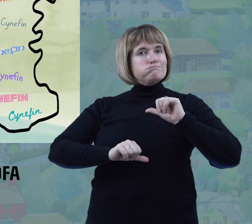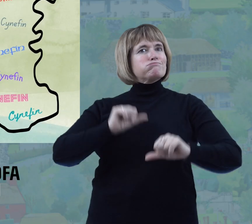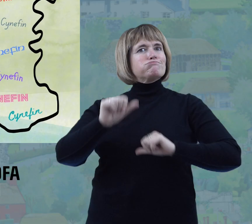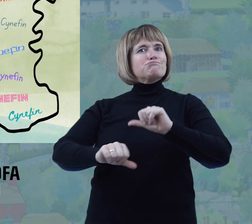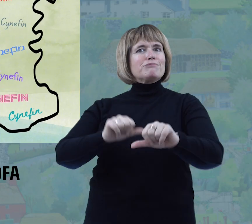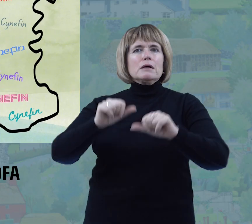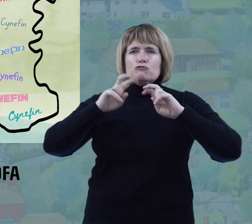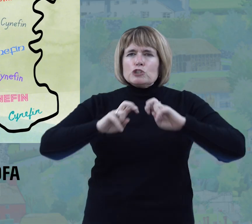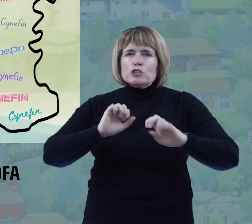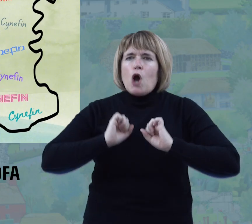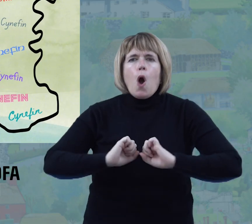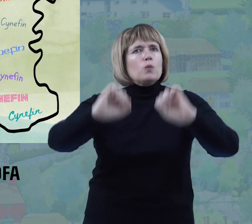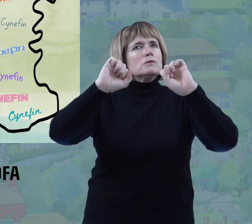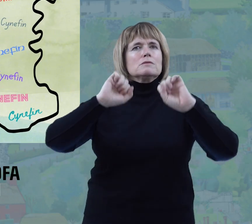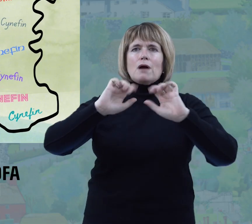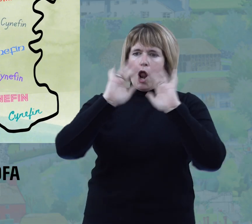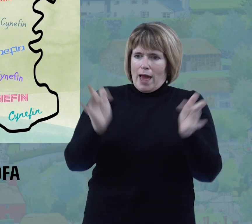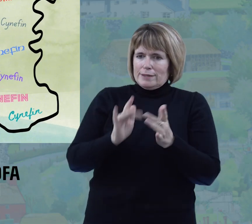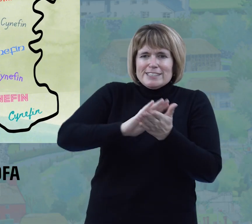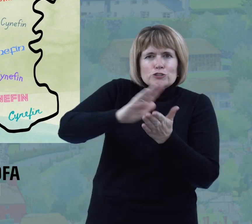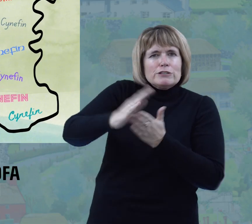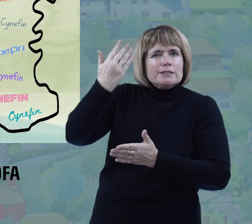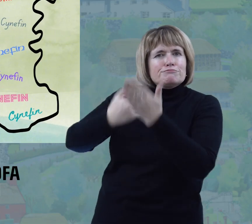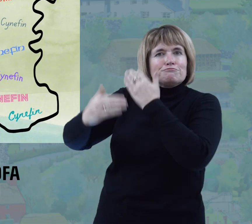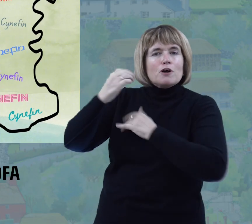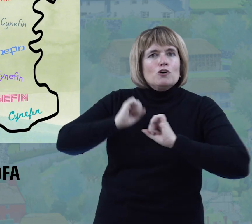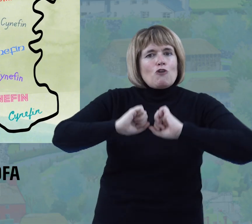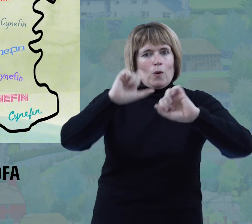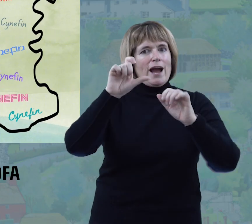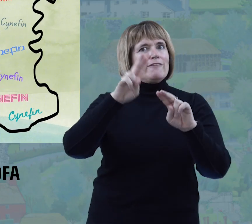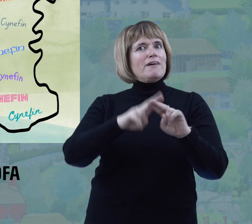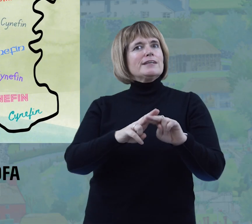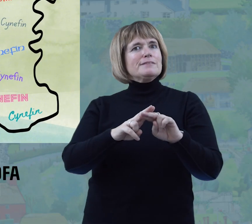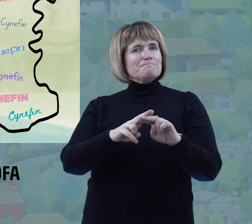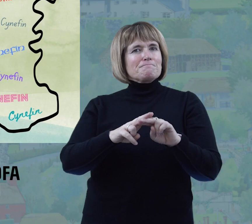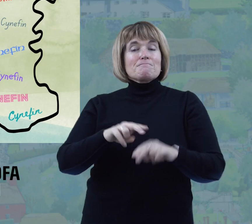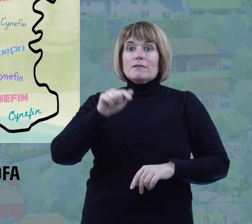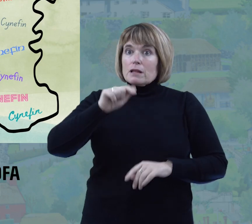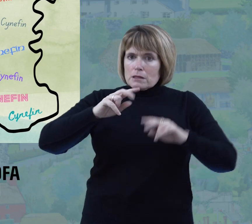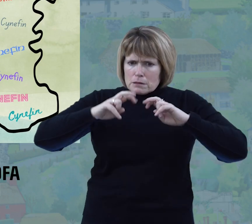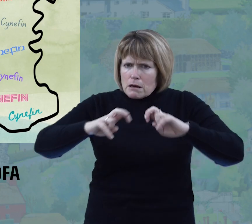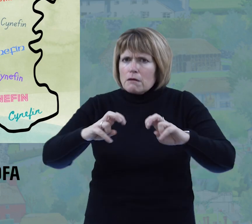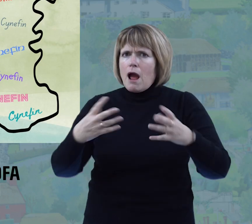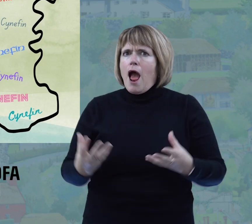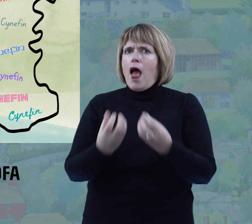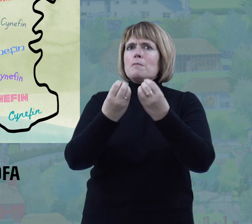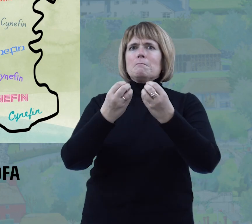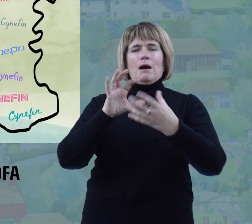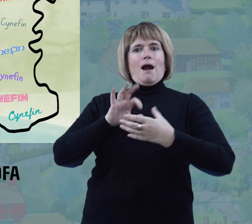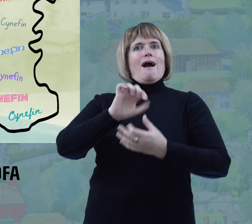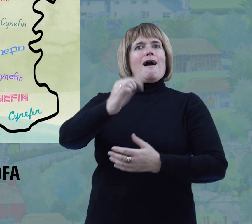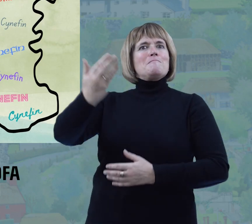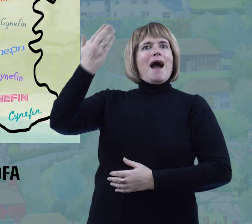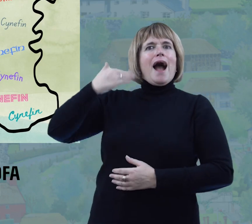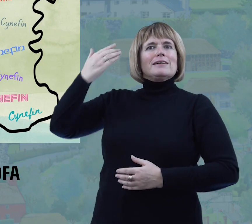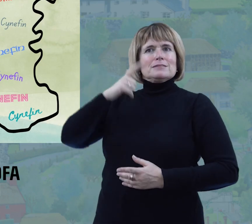simple steps on how to research your own history online, your own Cynefin. This research can help you make connections with your past